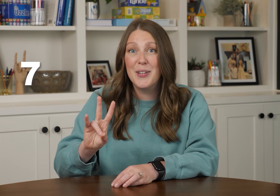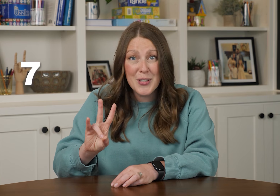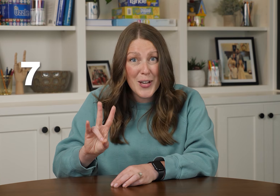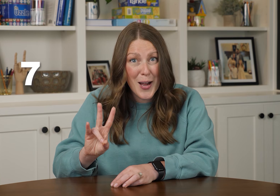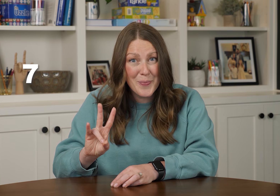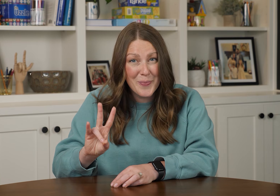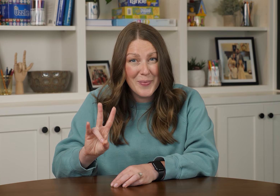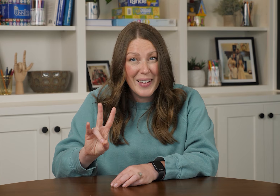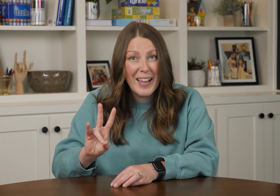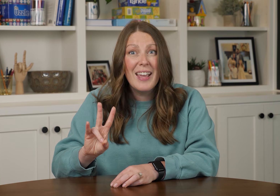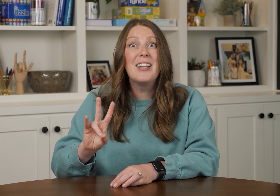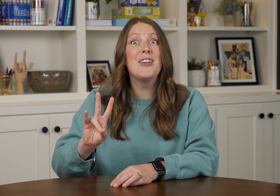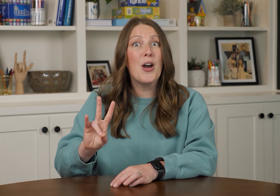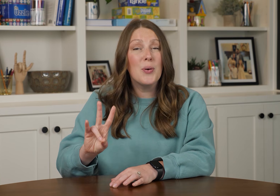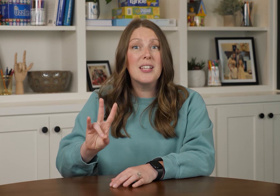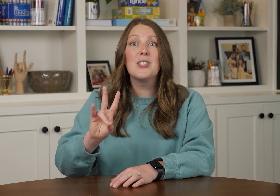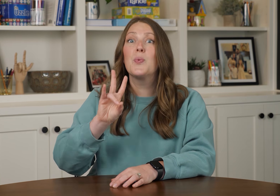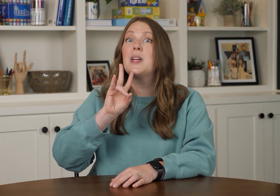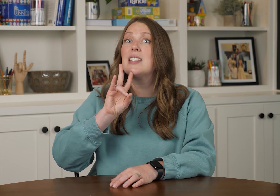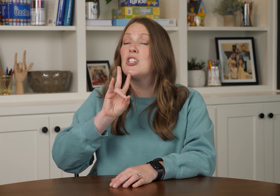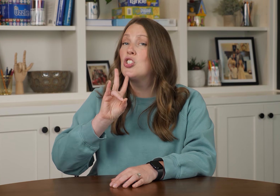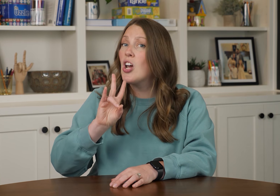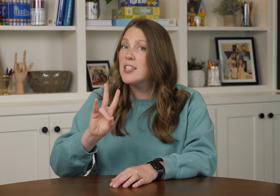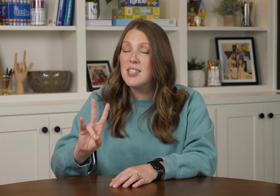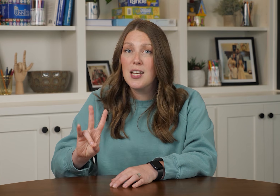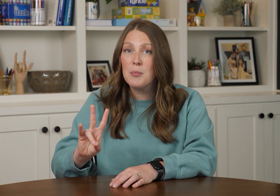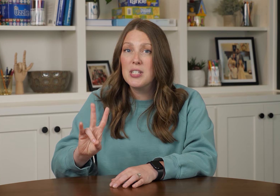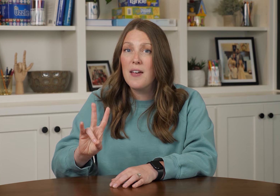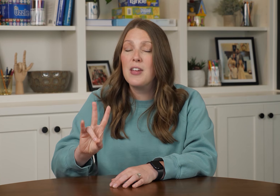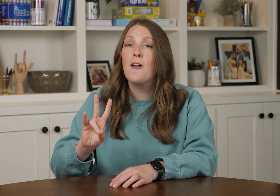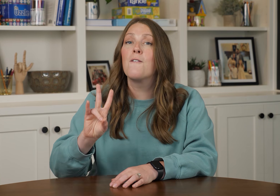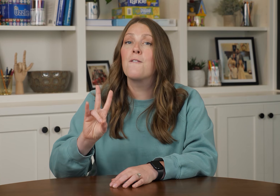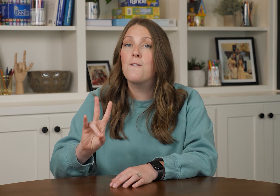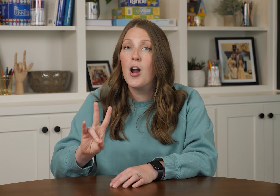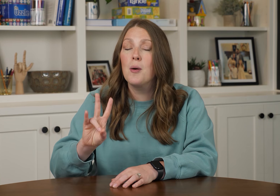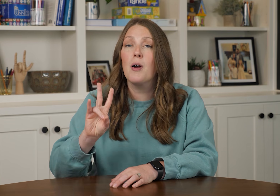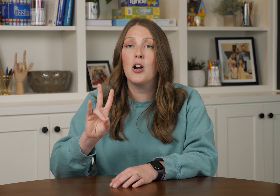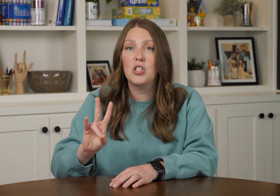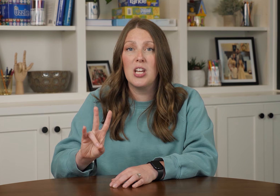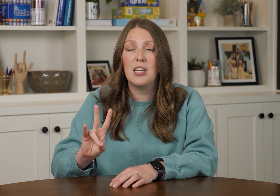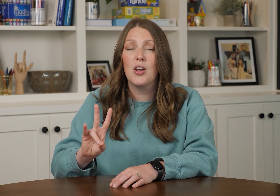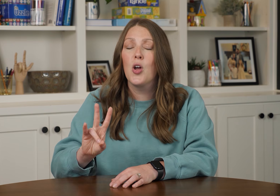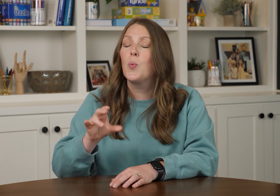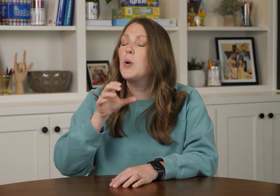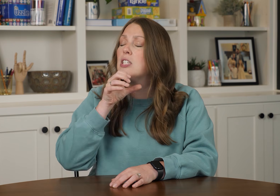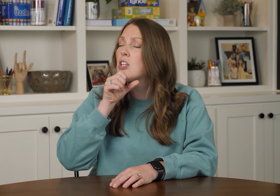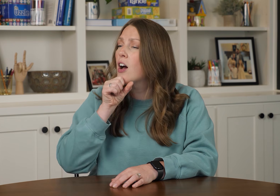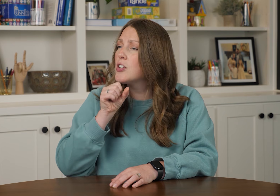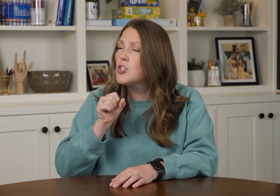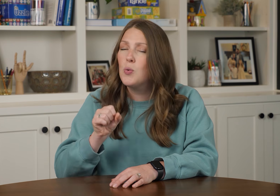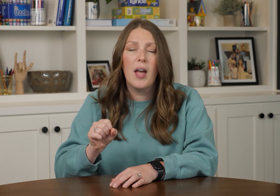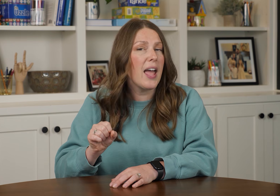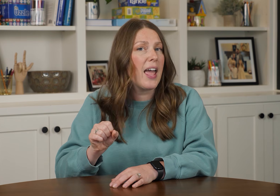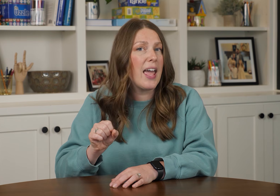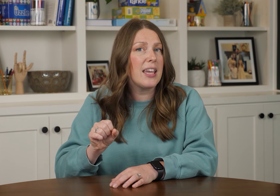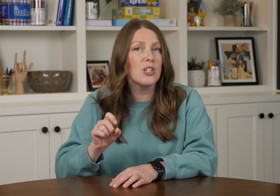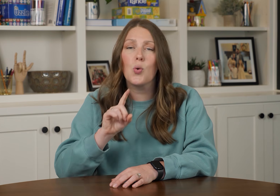Good job. Notice we did just the number 7 from our chin. We did not do age or